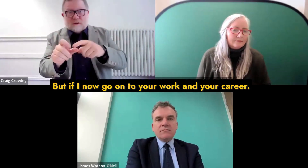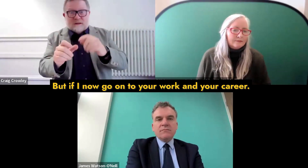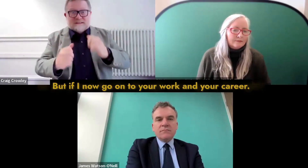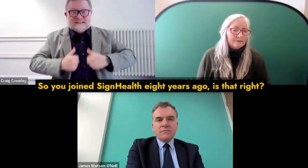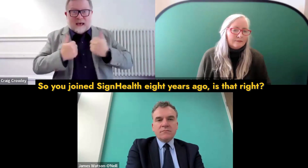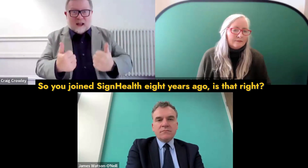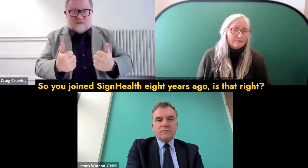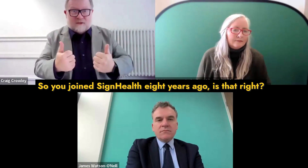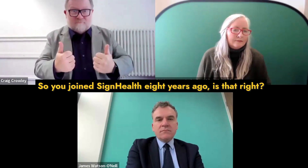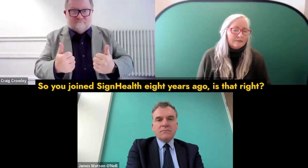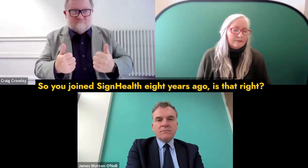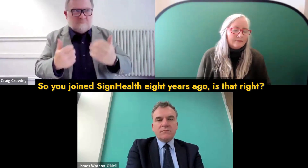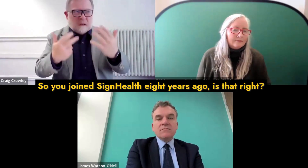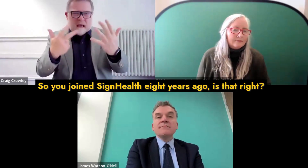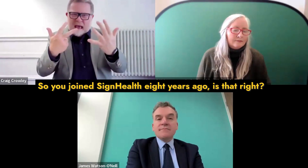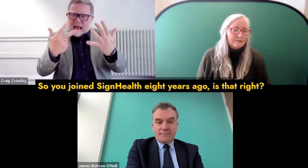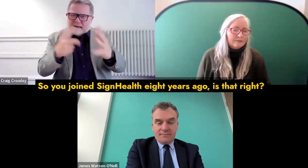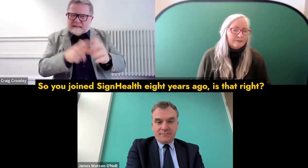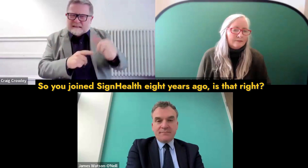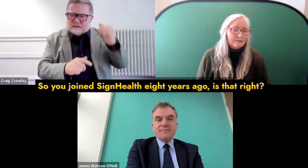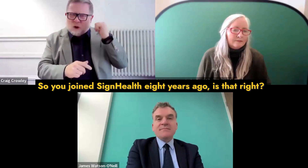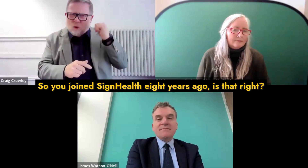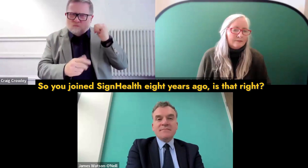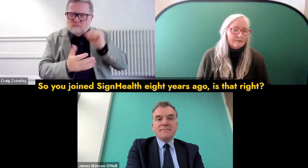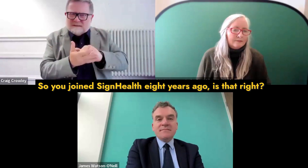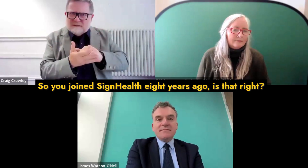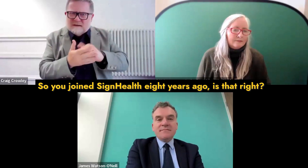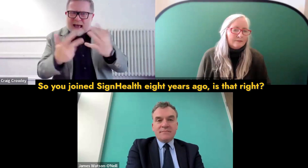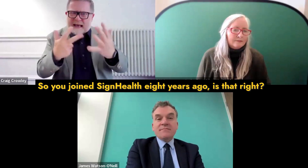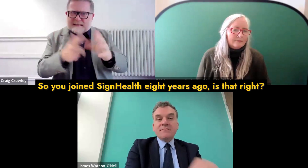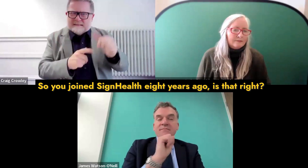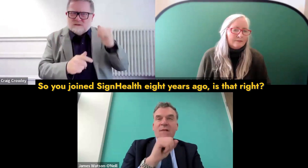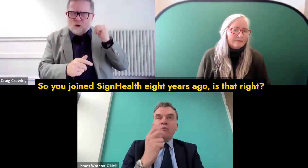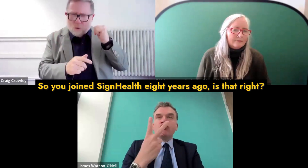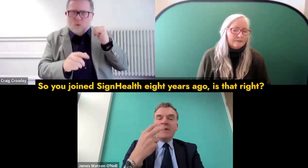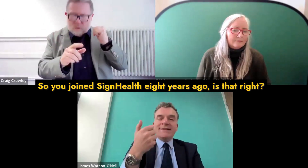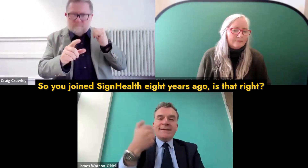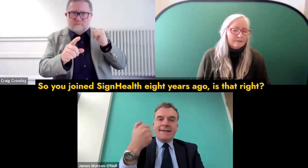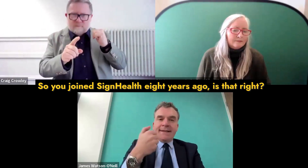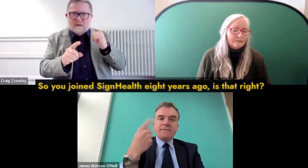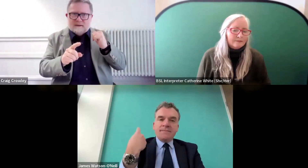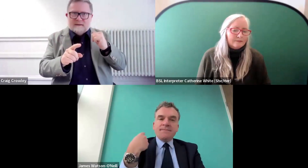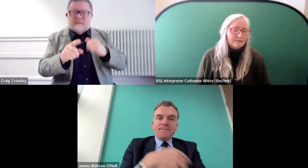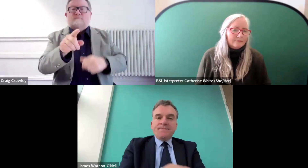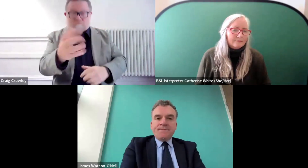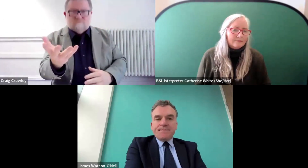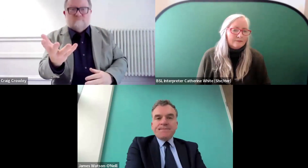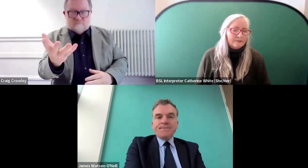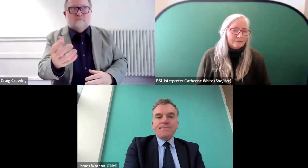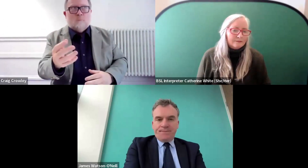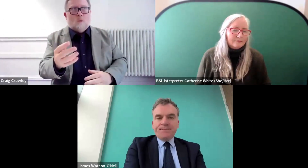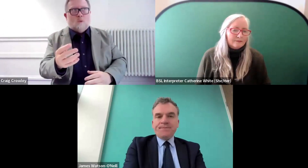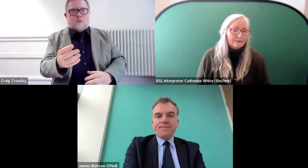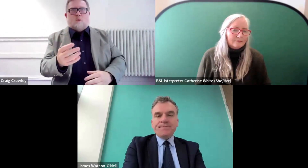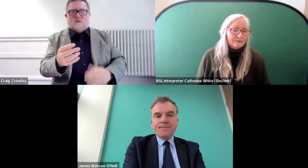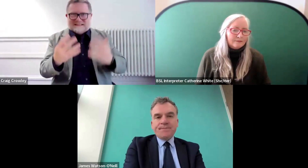career, so you joined Sign Health 8 years ago, is that right?